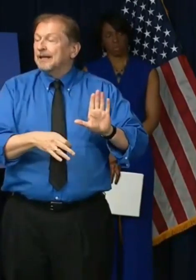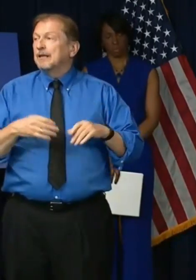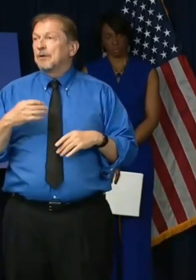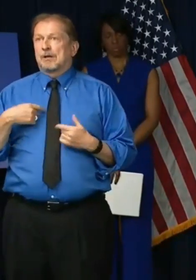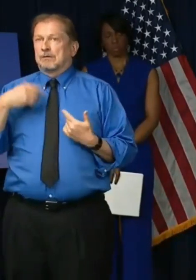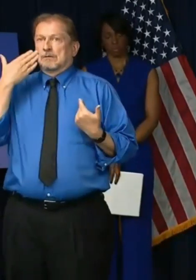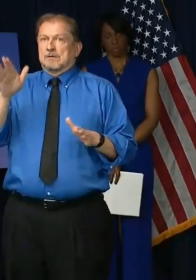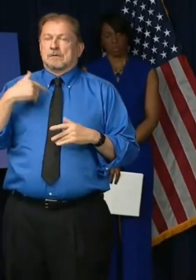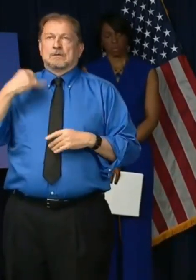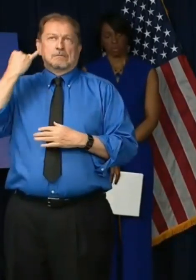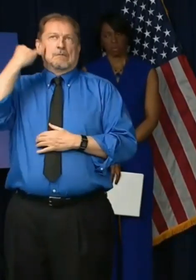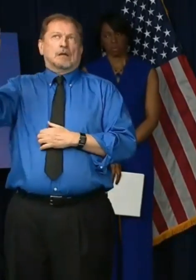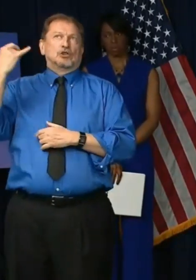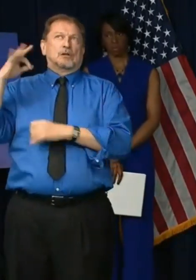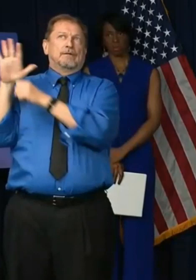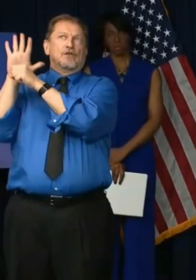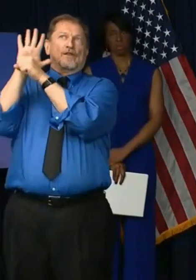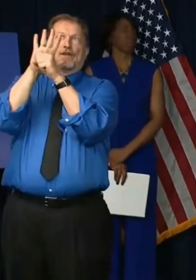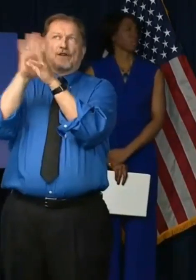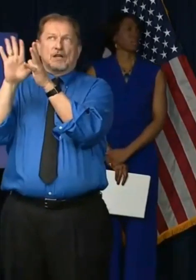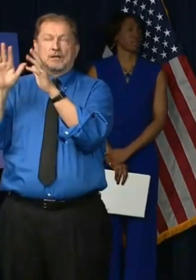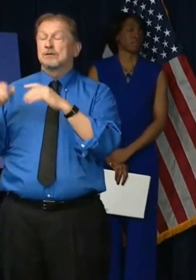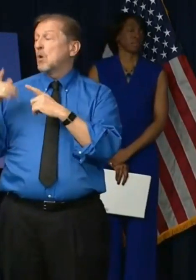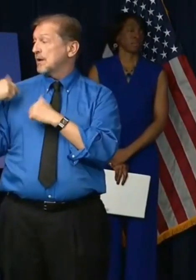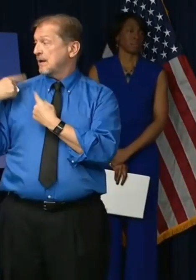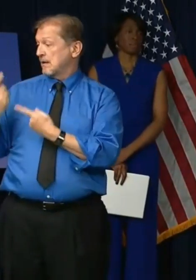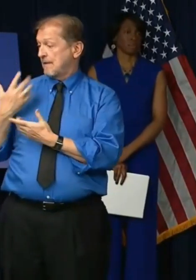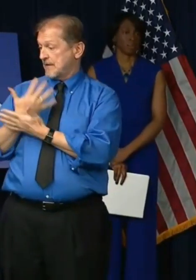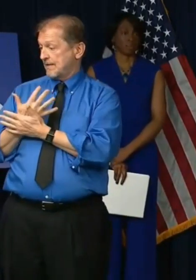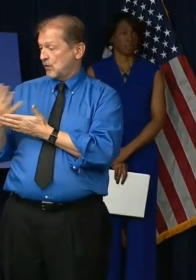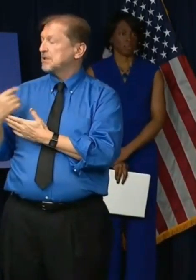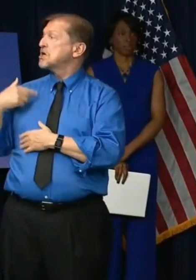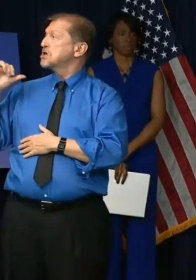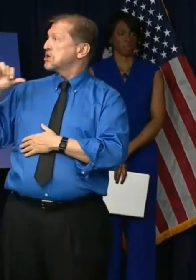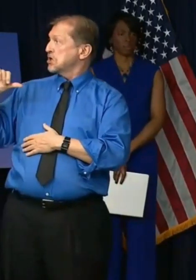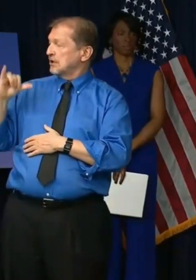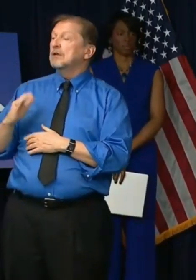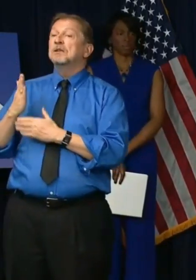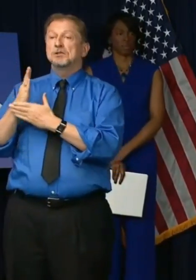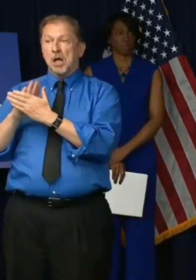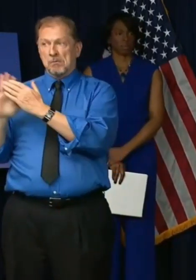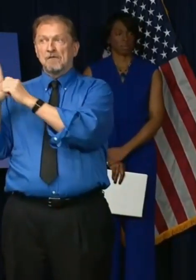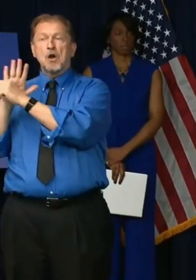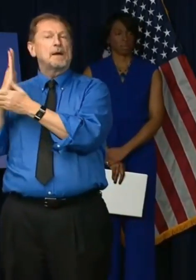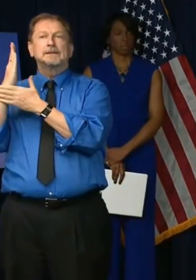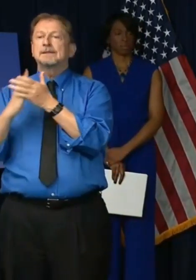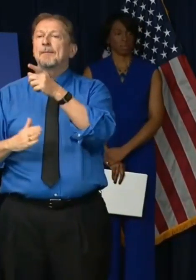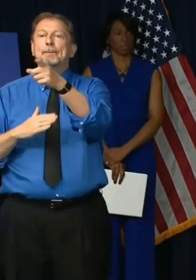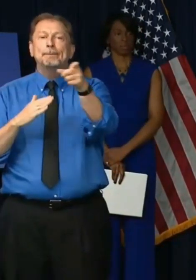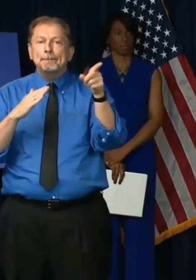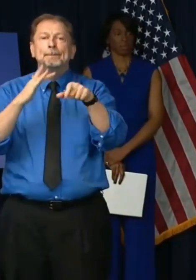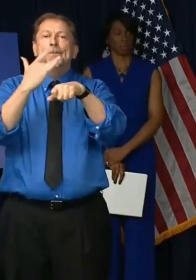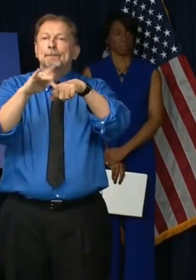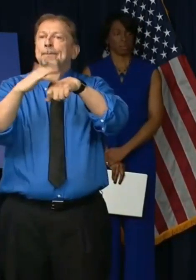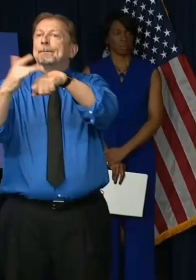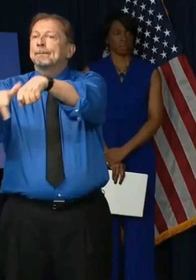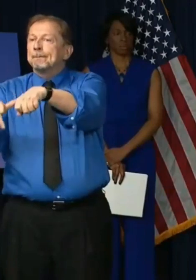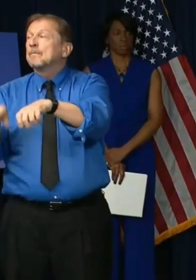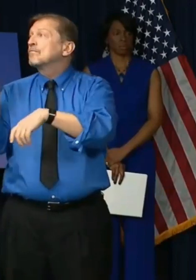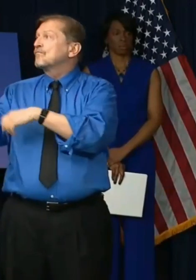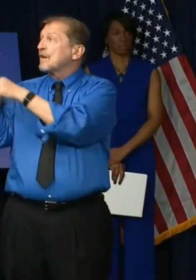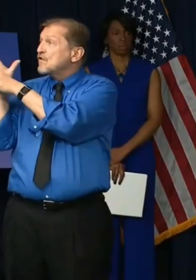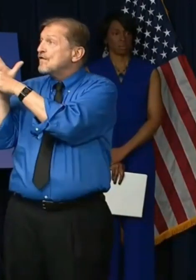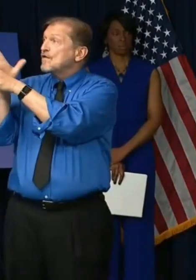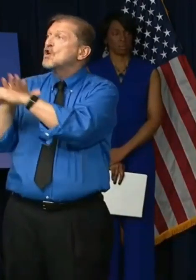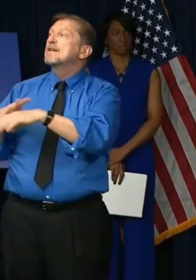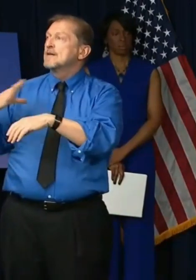full. And so after 5 weeks, it's clear that in some areas of the state, there is real danger of that. In other areas